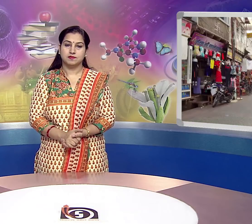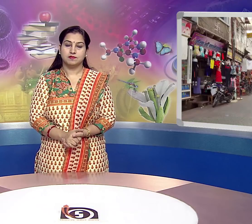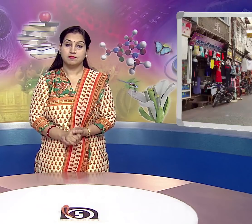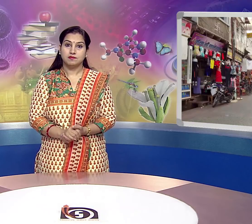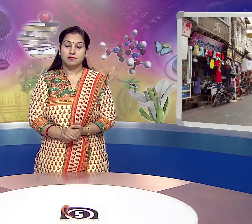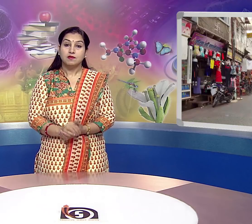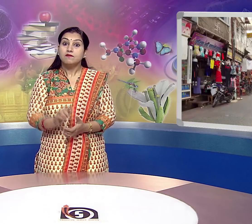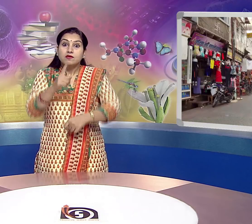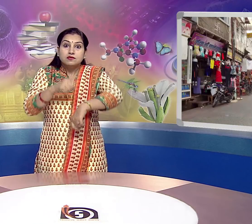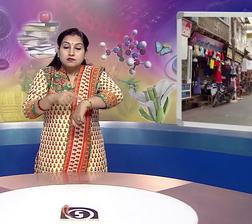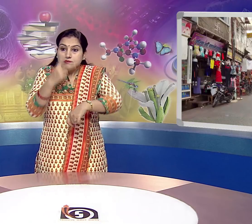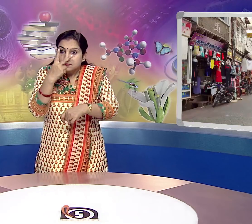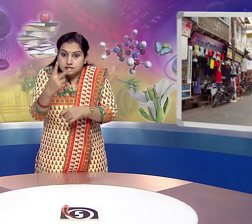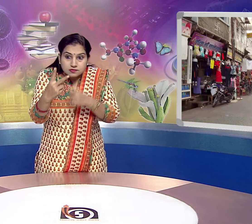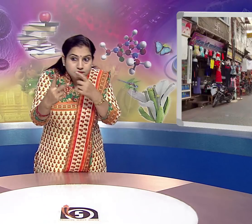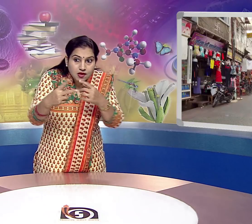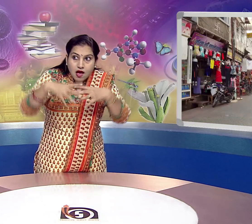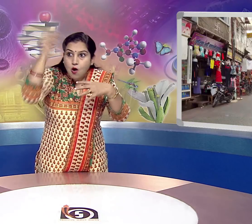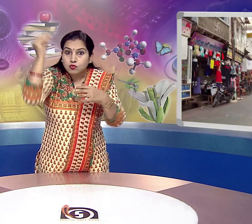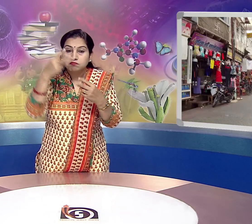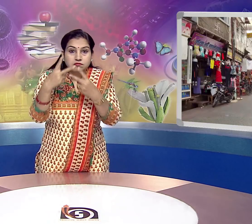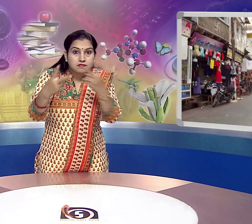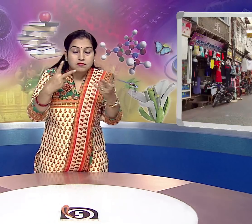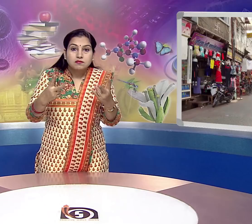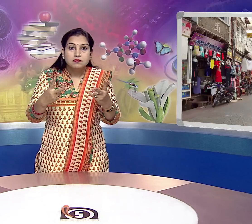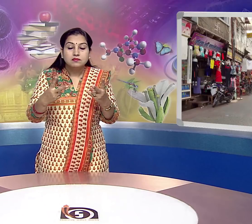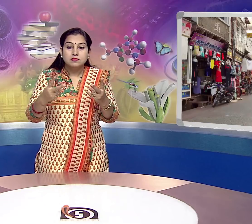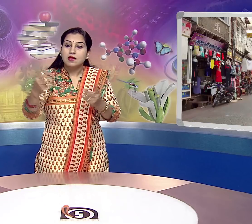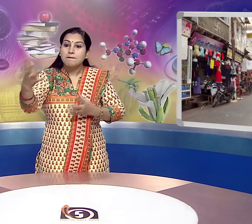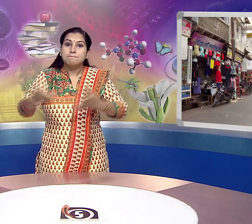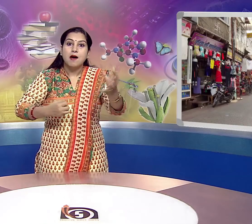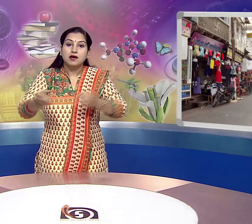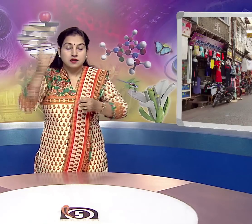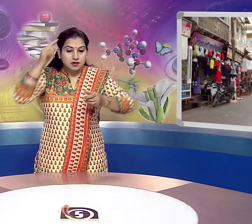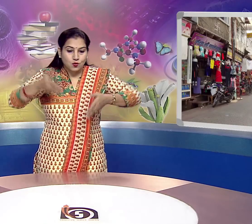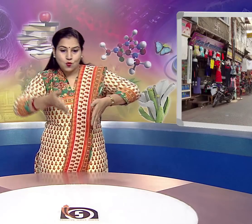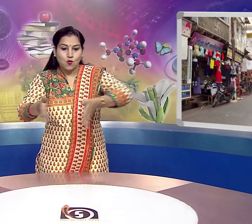His first encounter is in the market road.